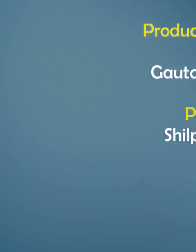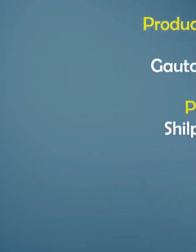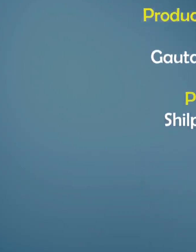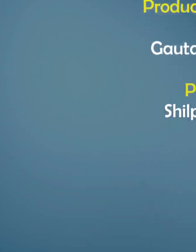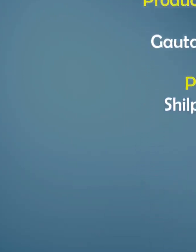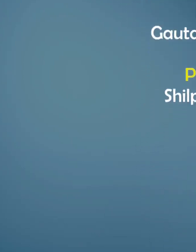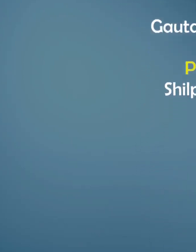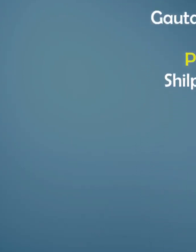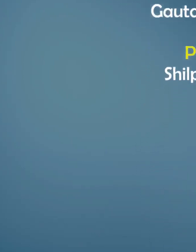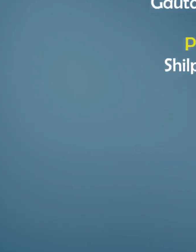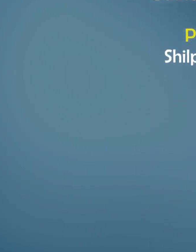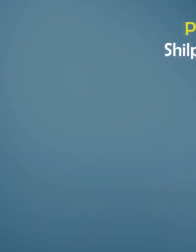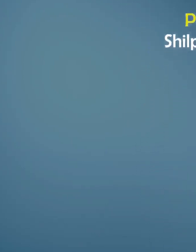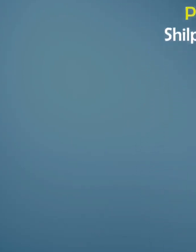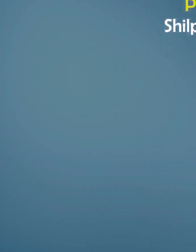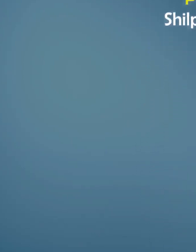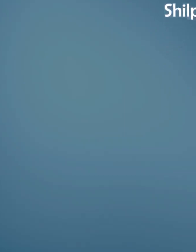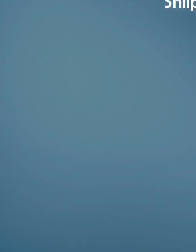How many buckets of water you bath? C.